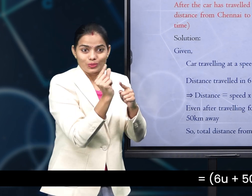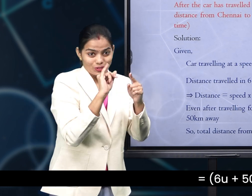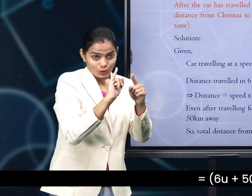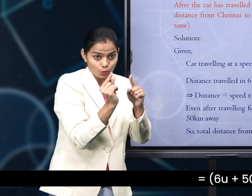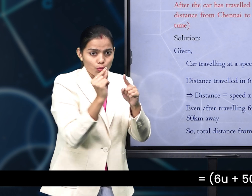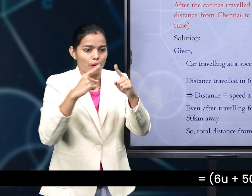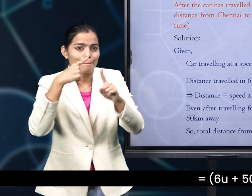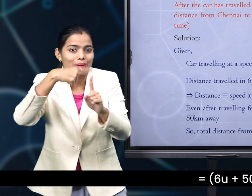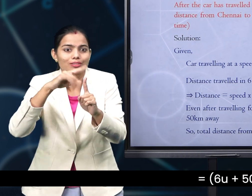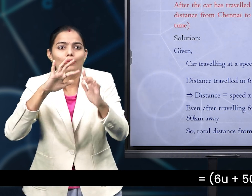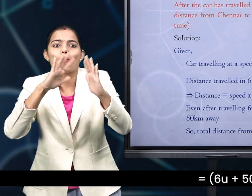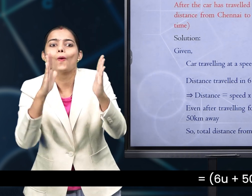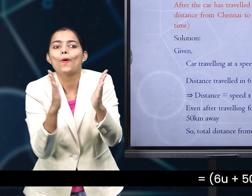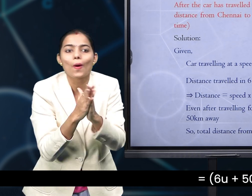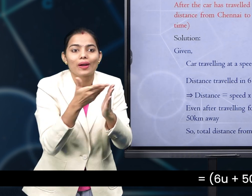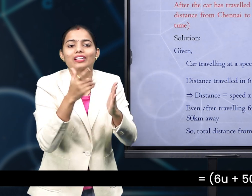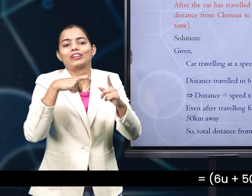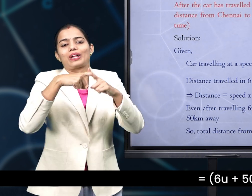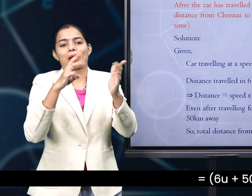plus 50 km.